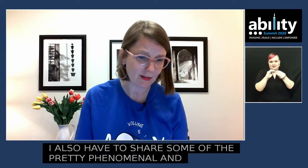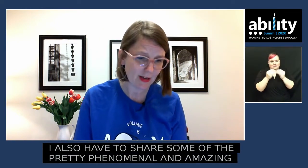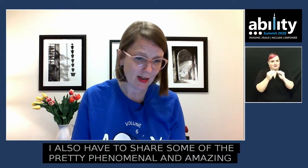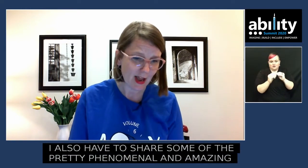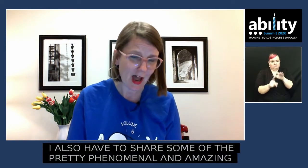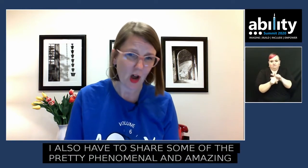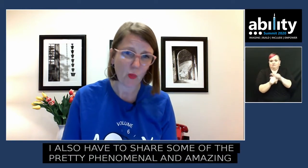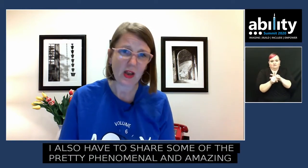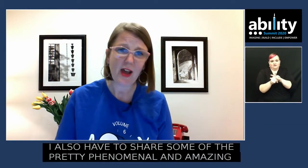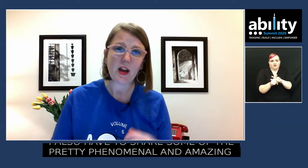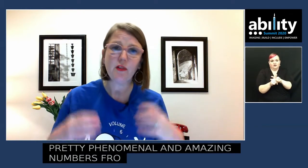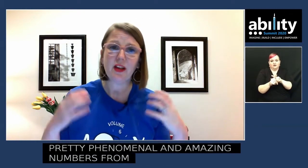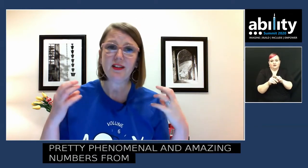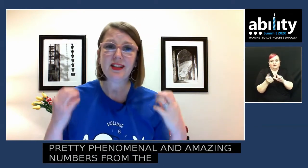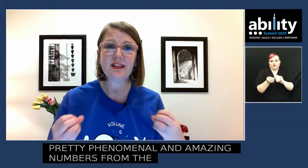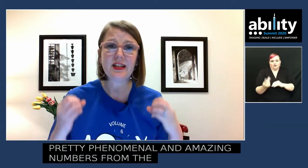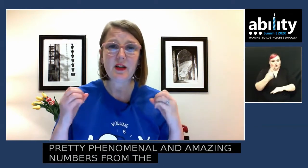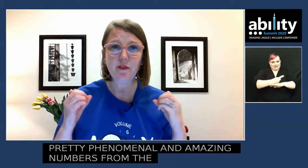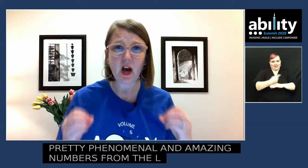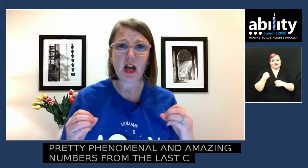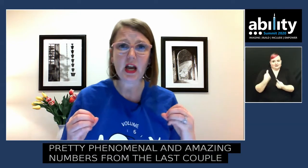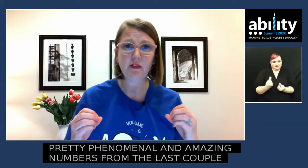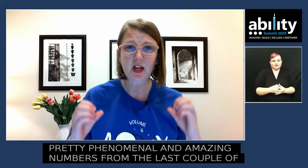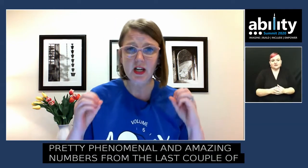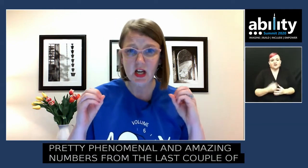of days. We have had over